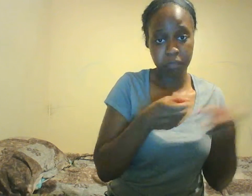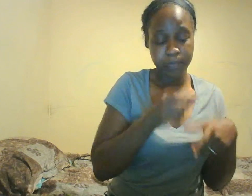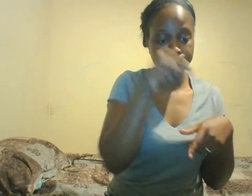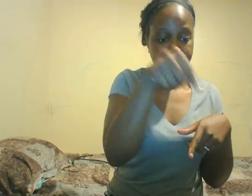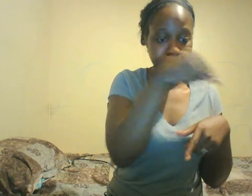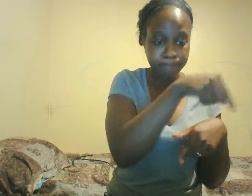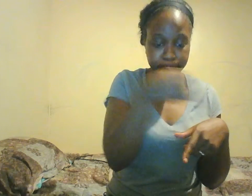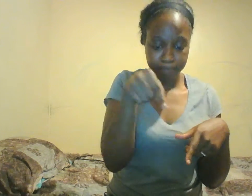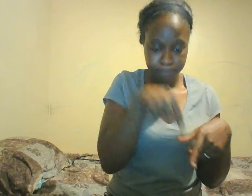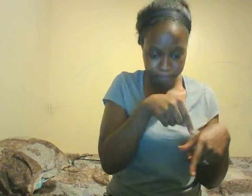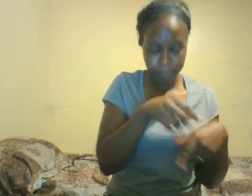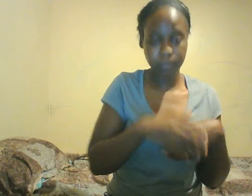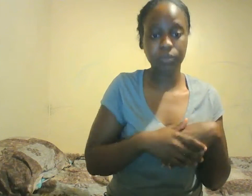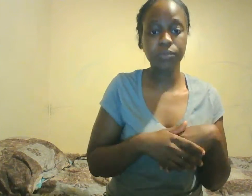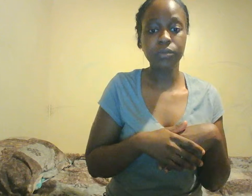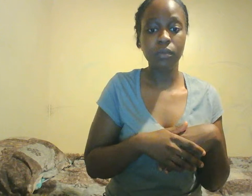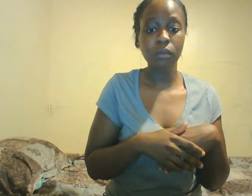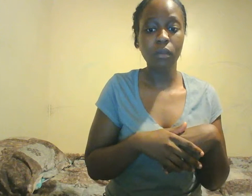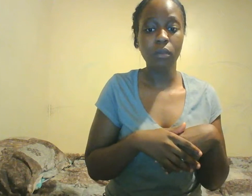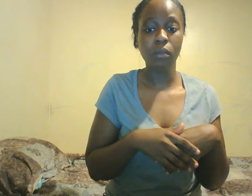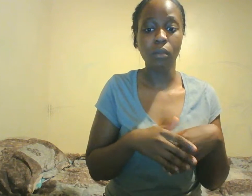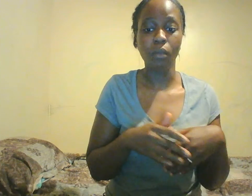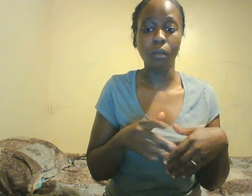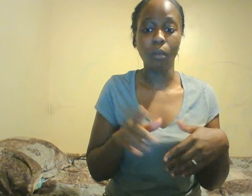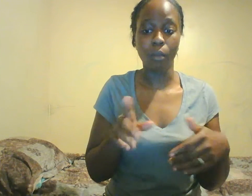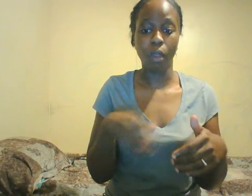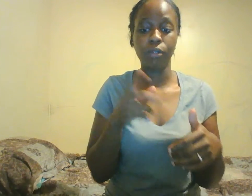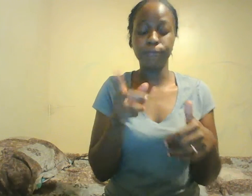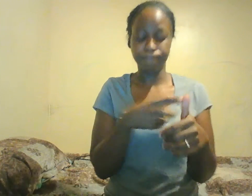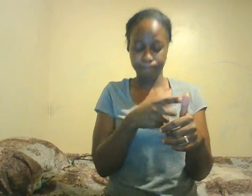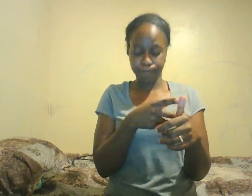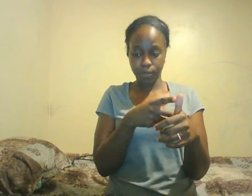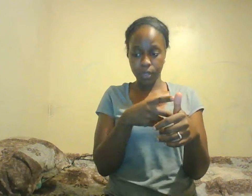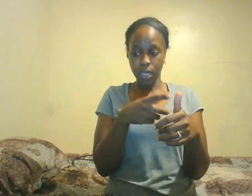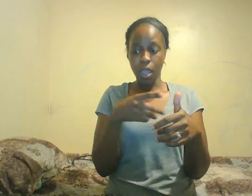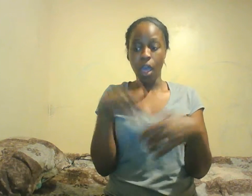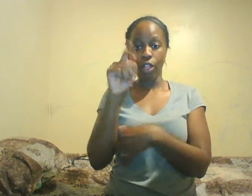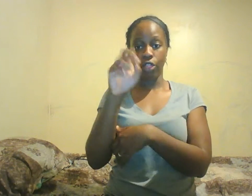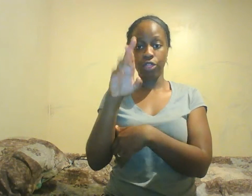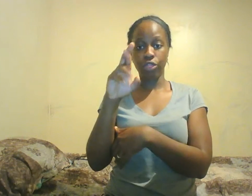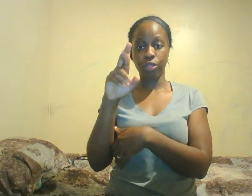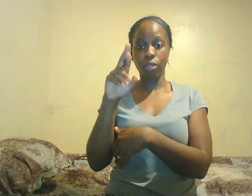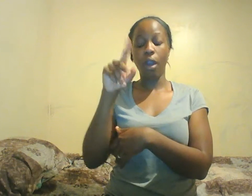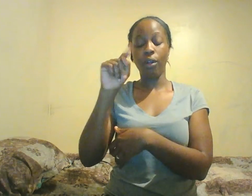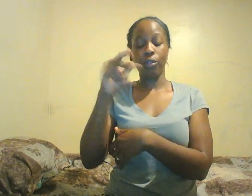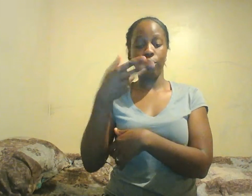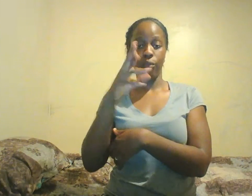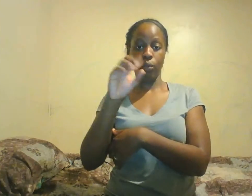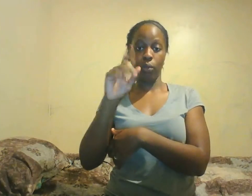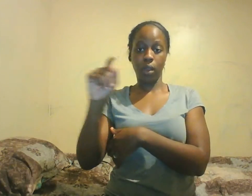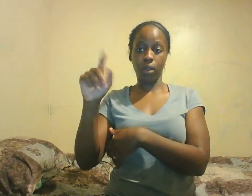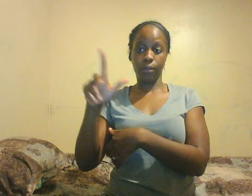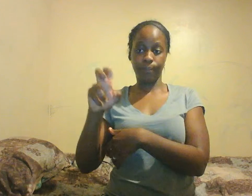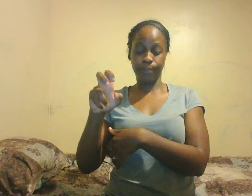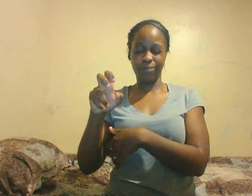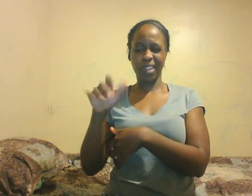throttle, which is like the gas pedal in your car. Push it forward, the blades spin faster, make the helicopter go up. You pull it back, it